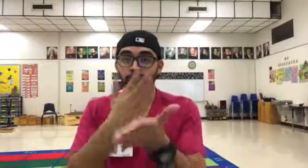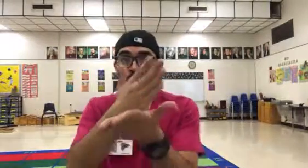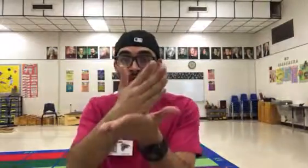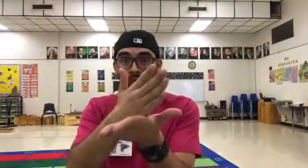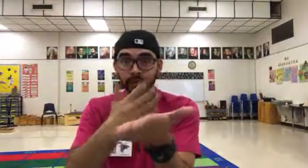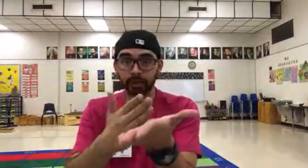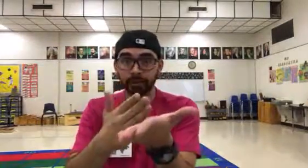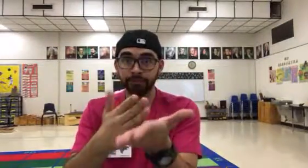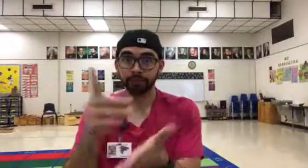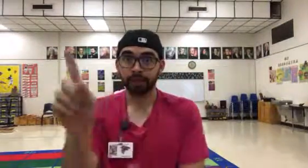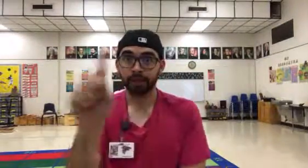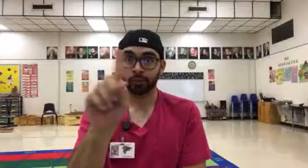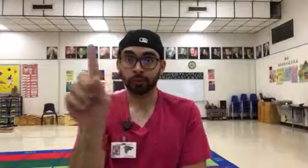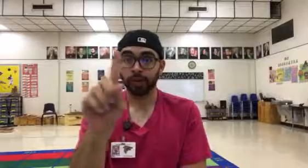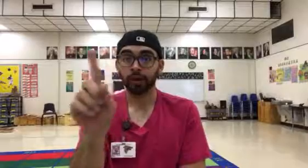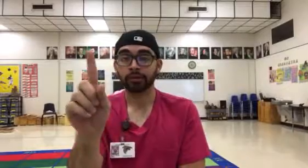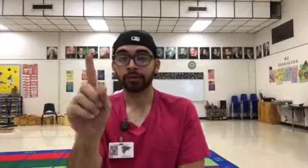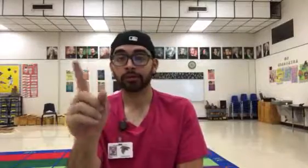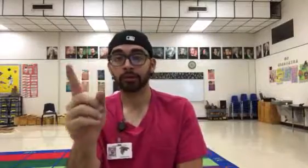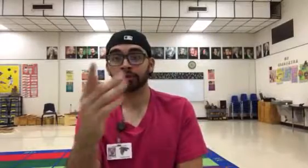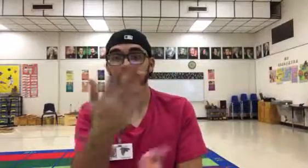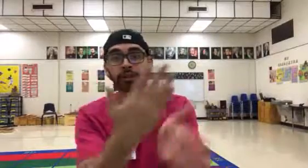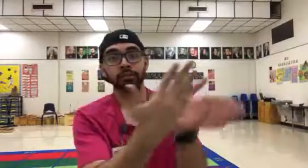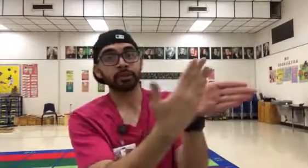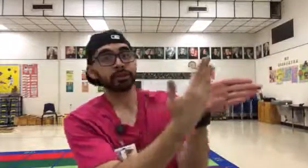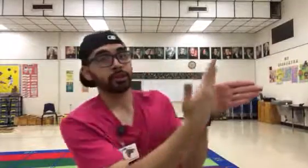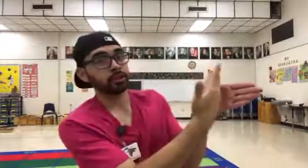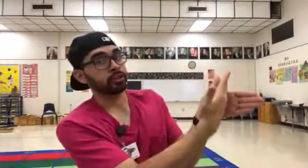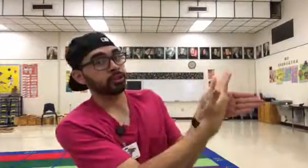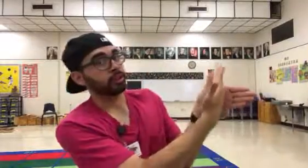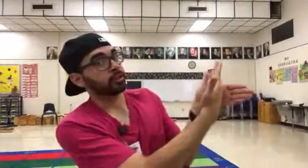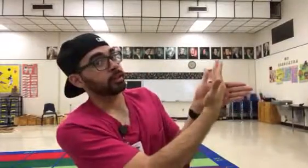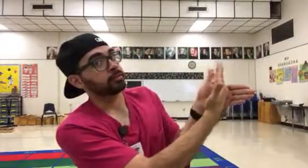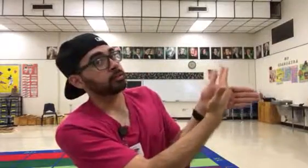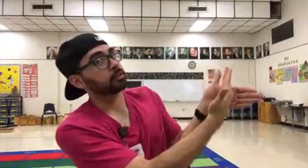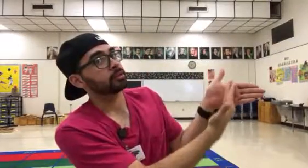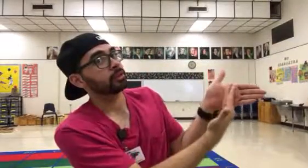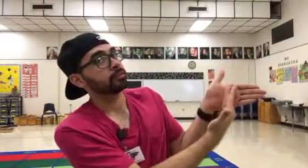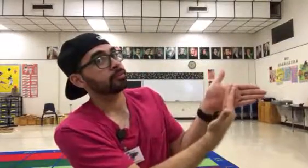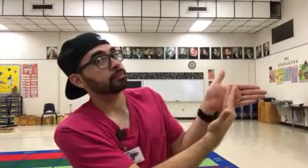gonna do some and where. So for some, it's like cutting your hand in half. Some.